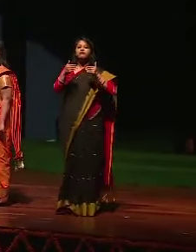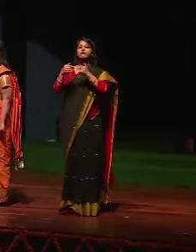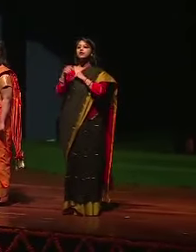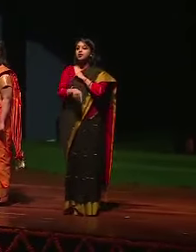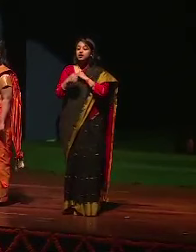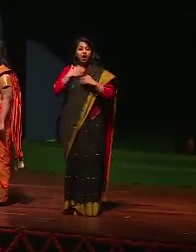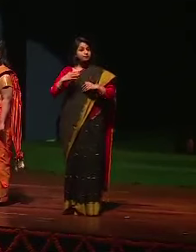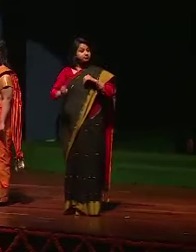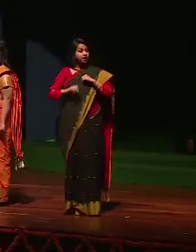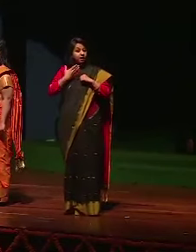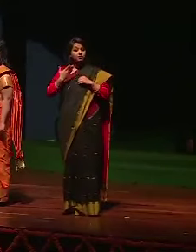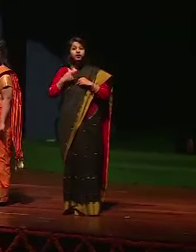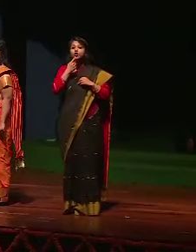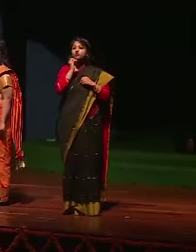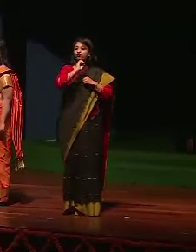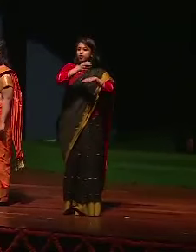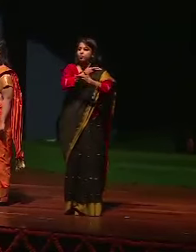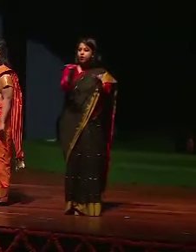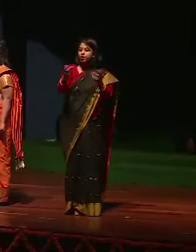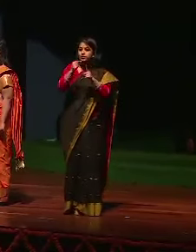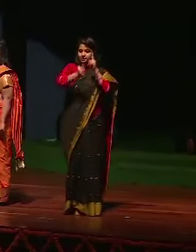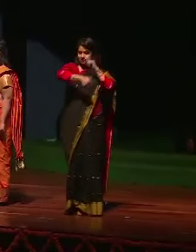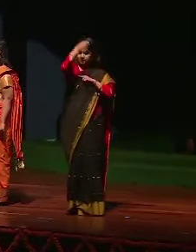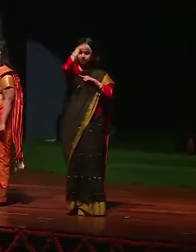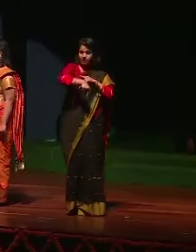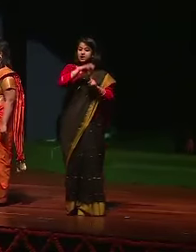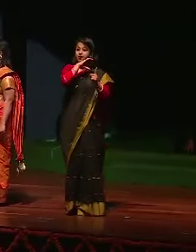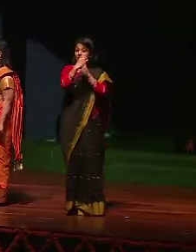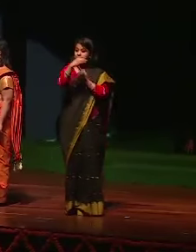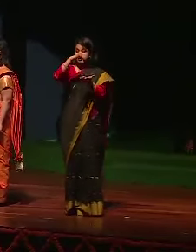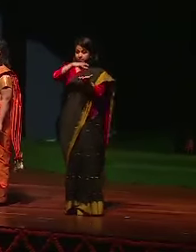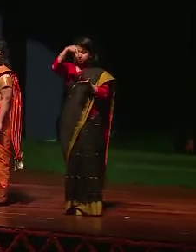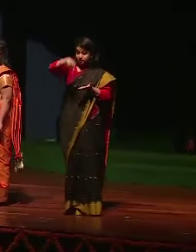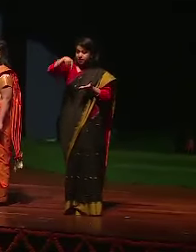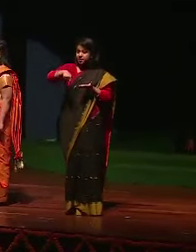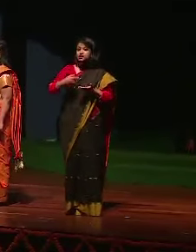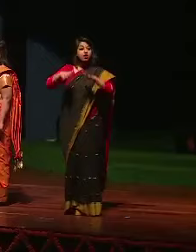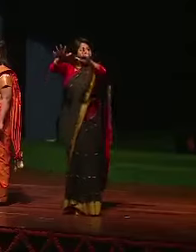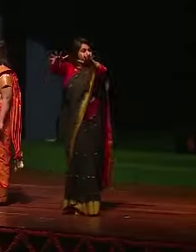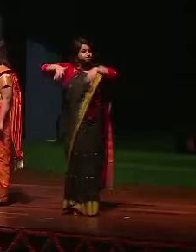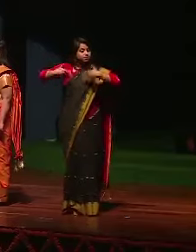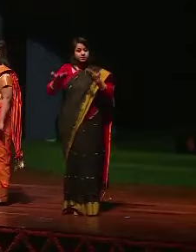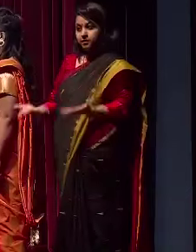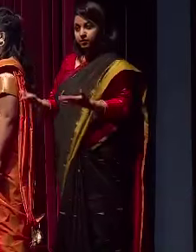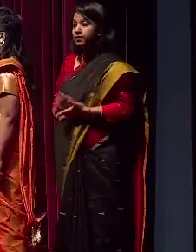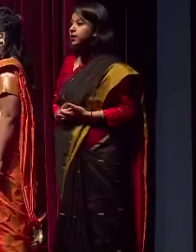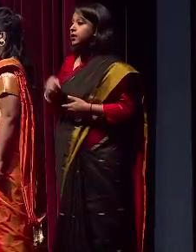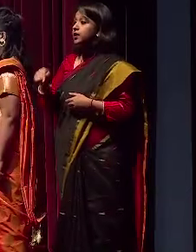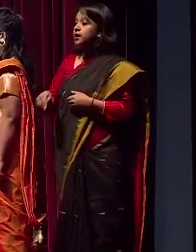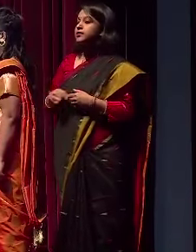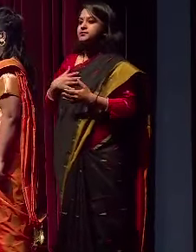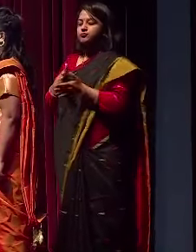feel very happy to inform you that this Rashtrapati Bhavan Cultural Center, where we are all present now, is